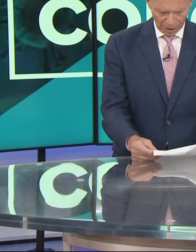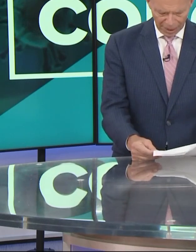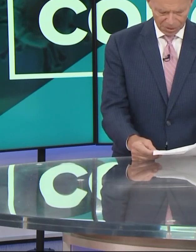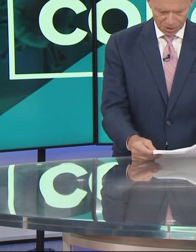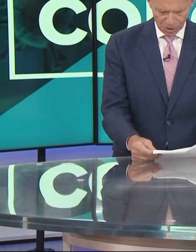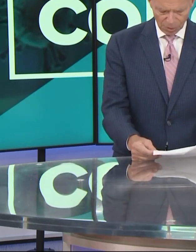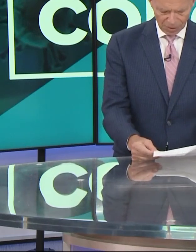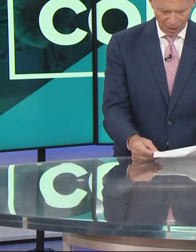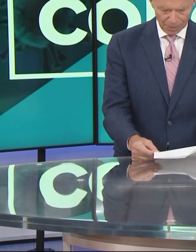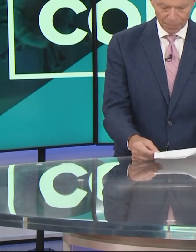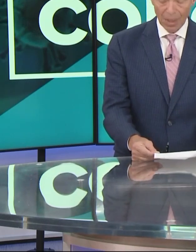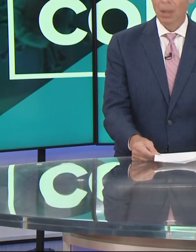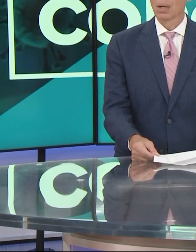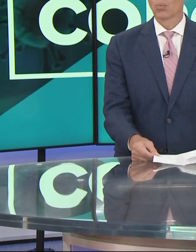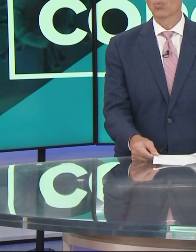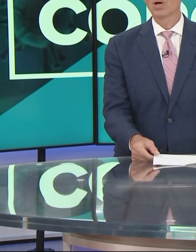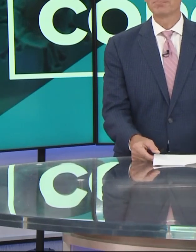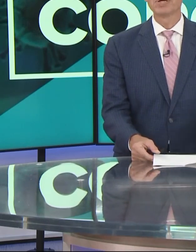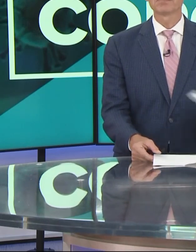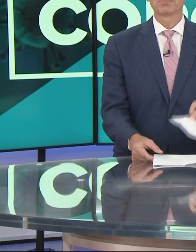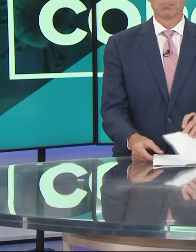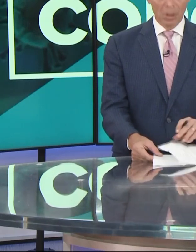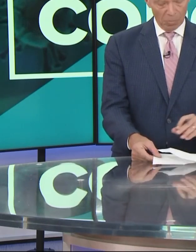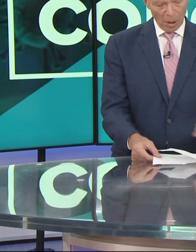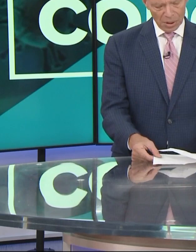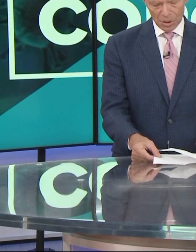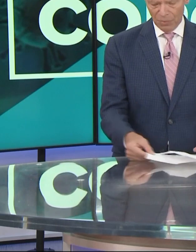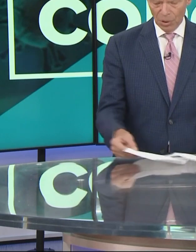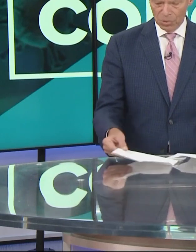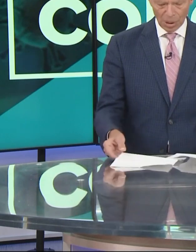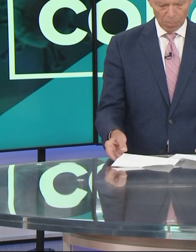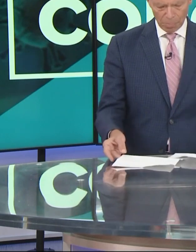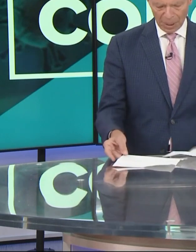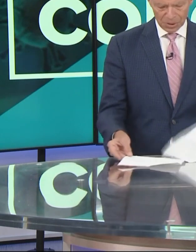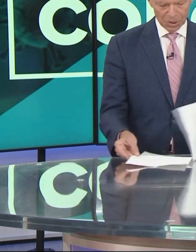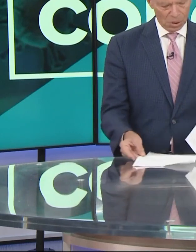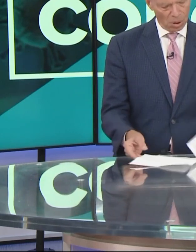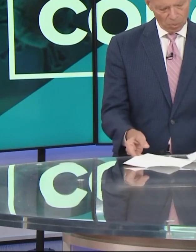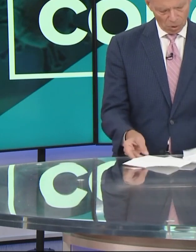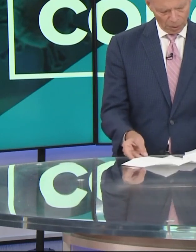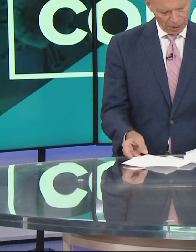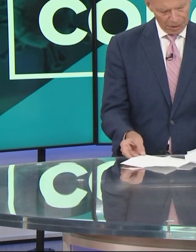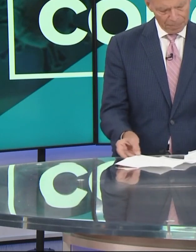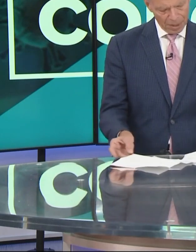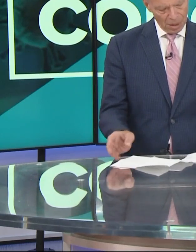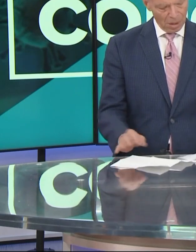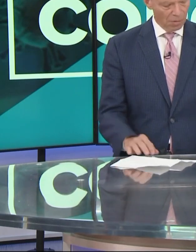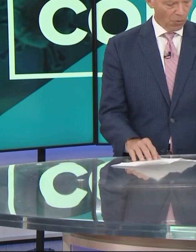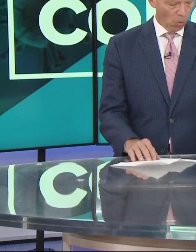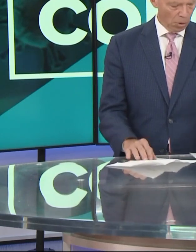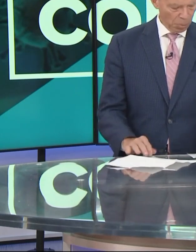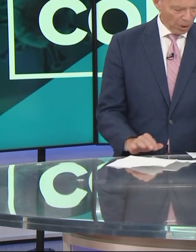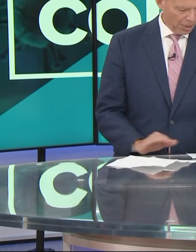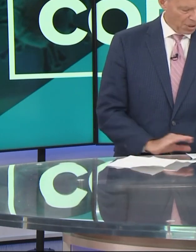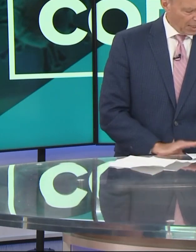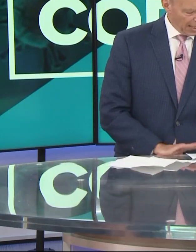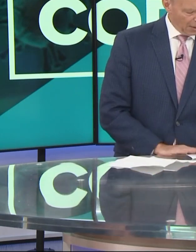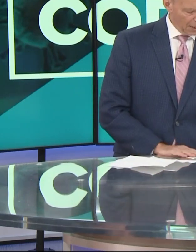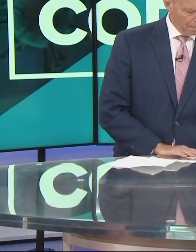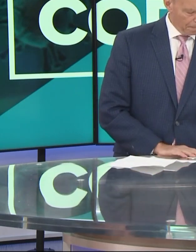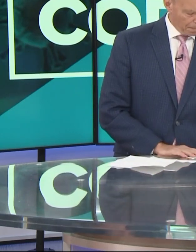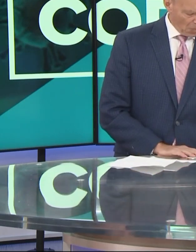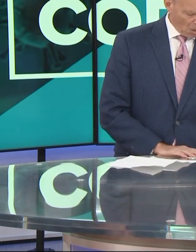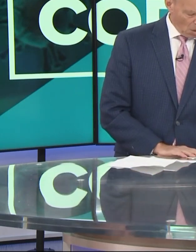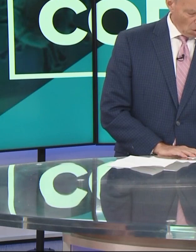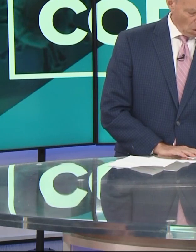1,204 Arkansans who have died. One big bit of positive news, I'll pass this along real quickly, for Pulaski